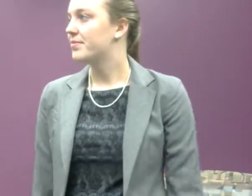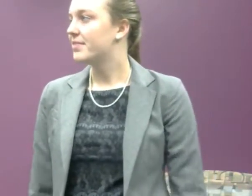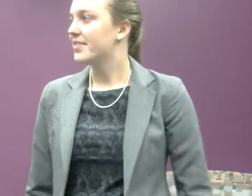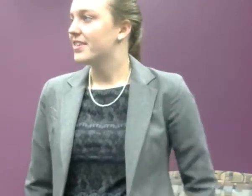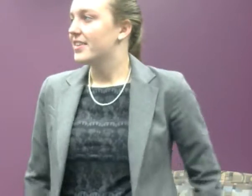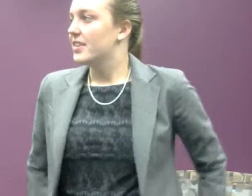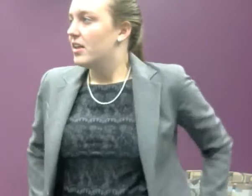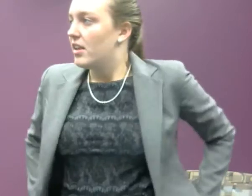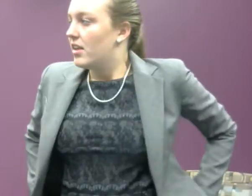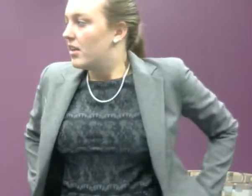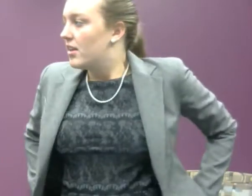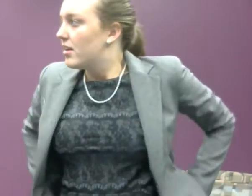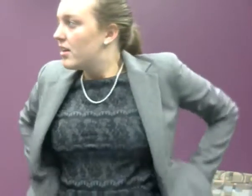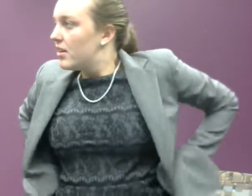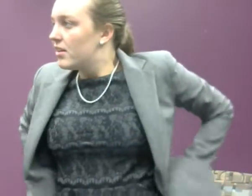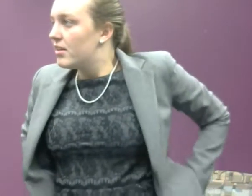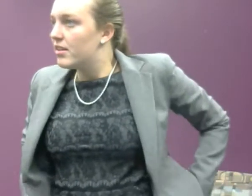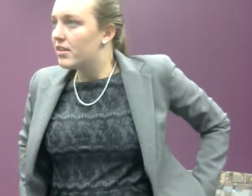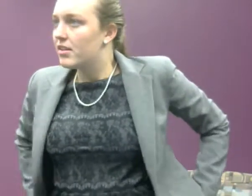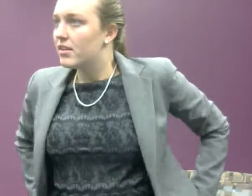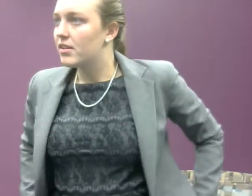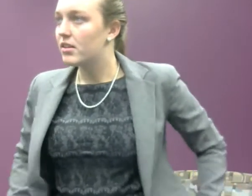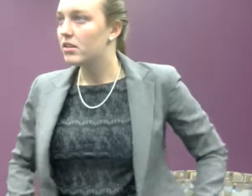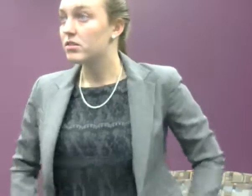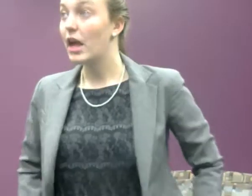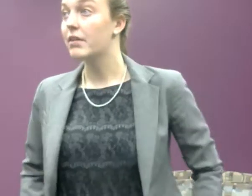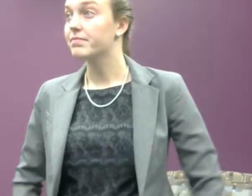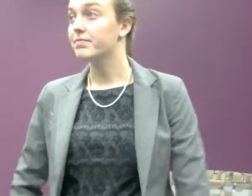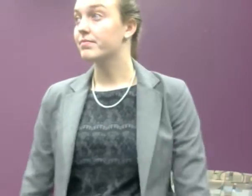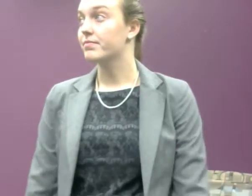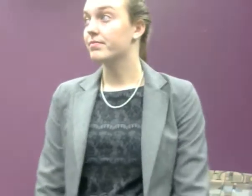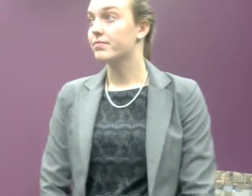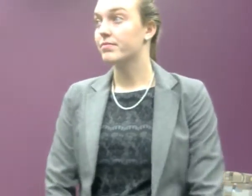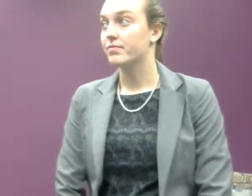anything. Yes, yawning. Okay, thank you. Okay, can we go now? Yeah, so right.